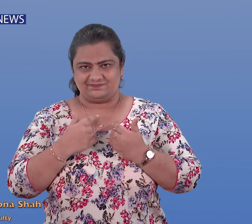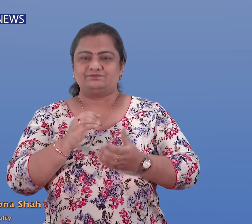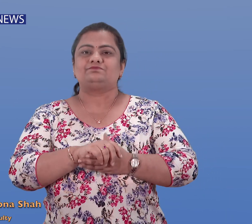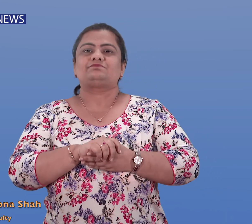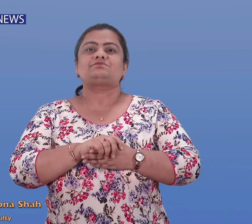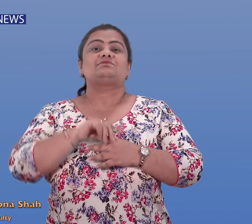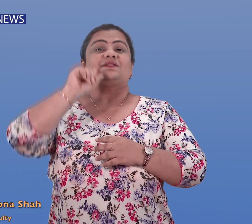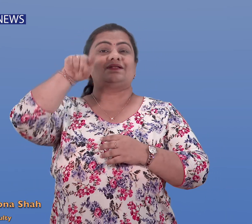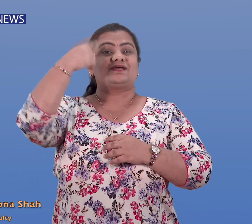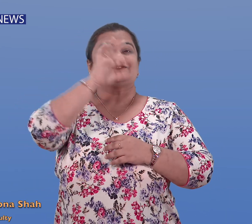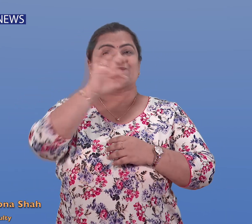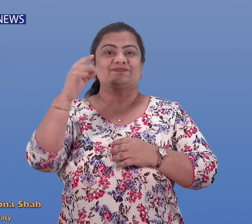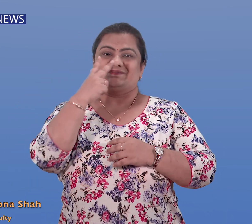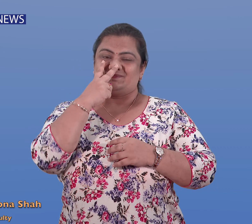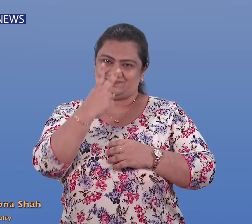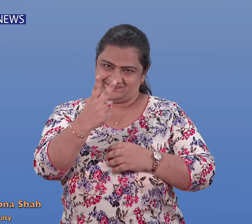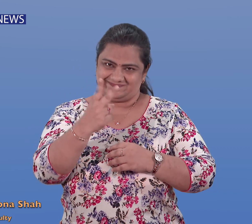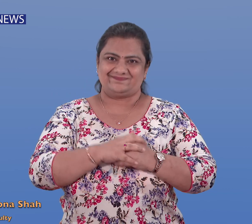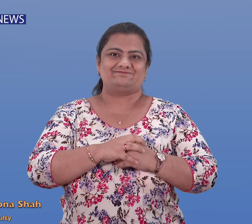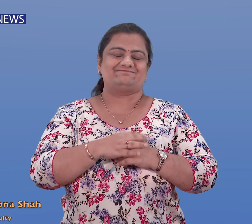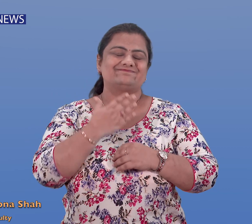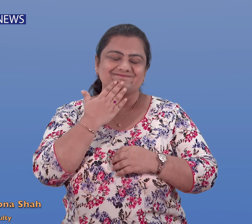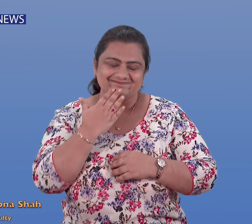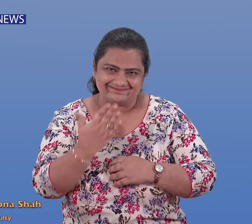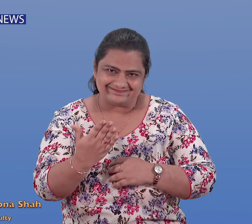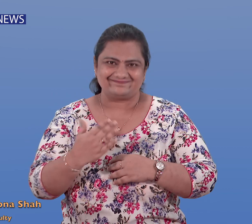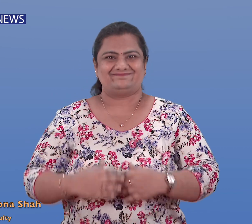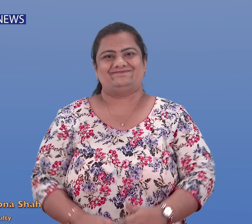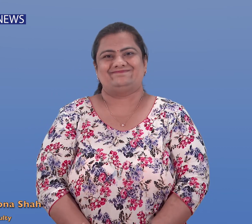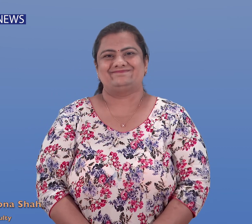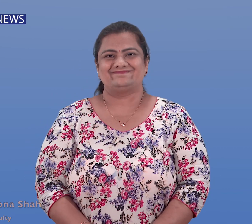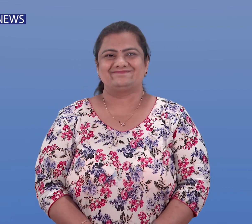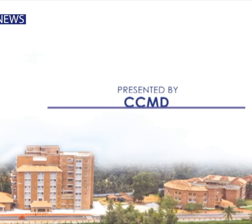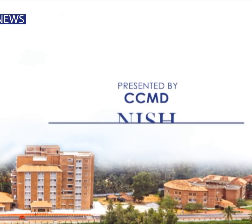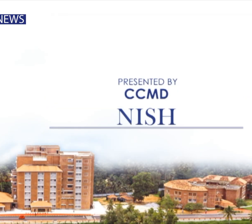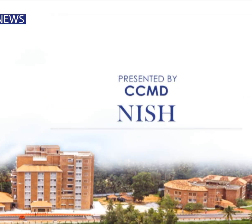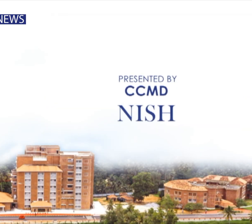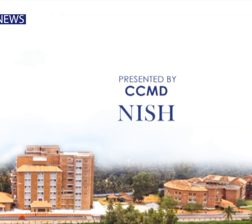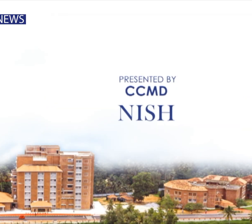with the deaf signer and Niche faculty, Miss Mona. See you again next week. Thank you.